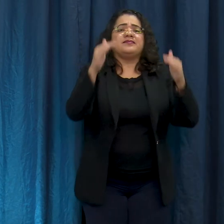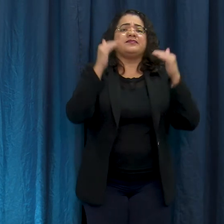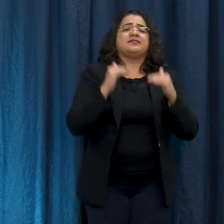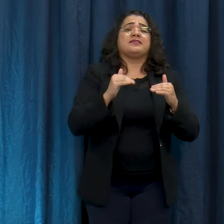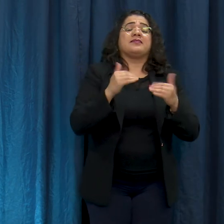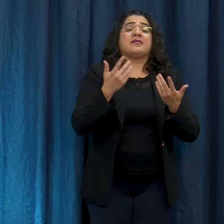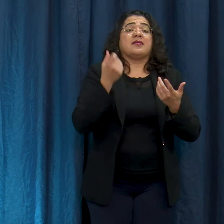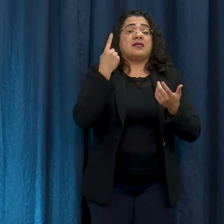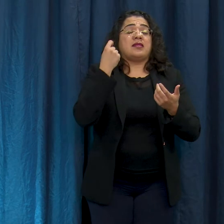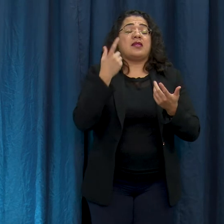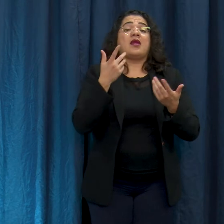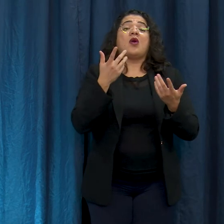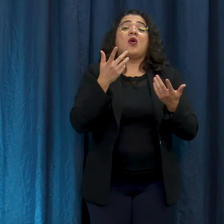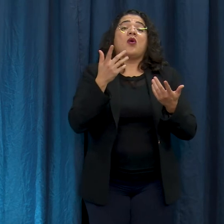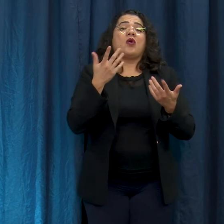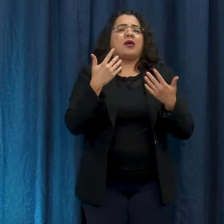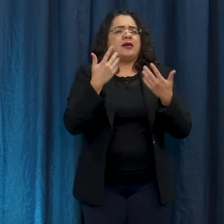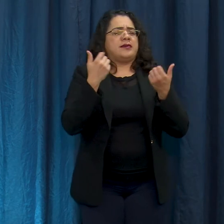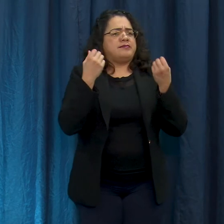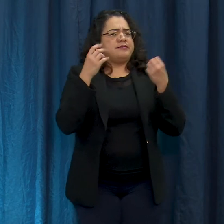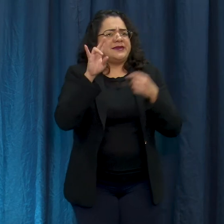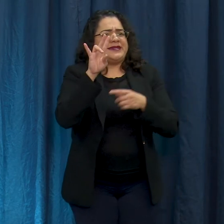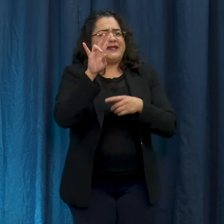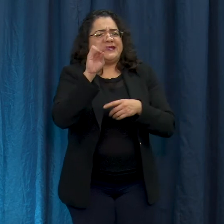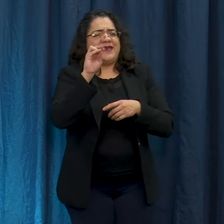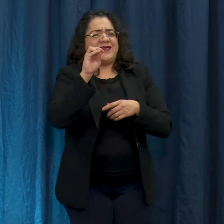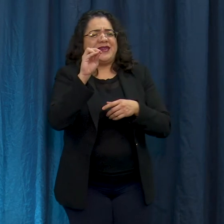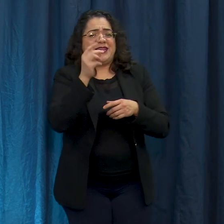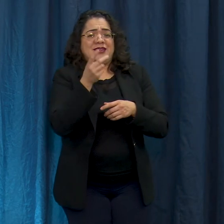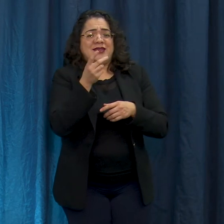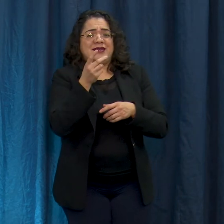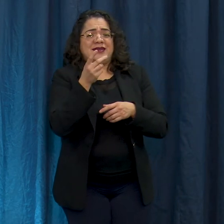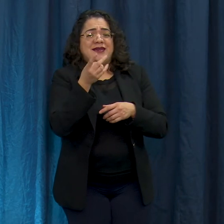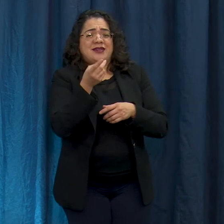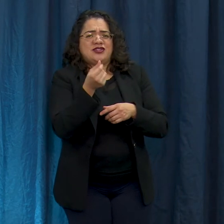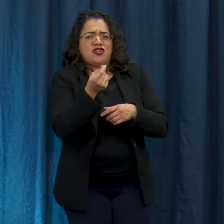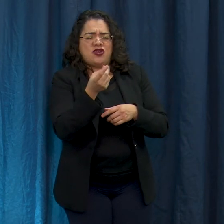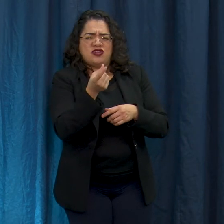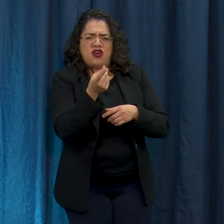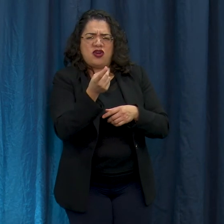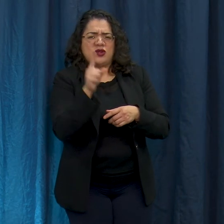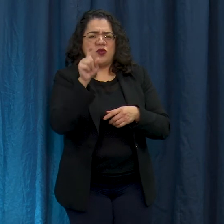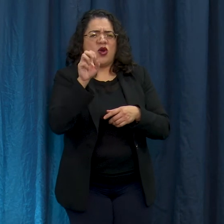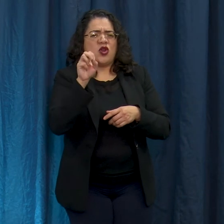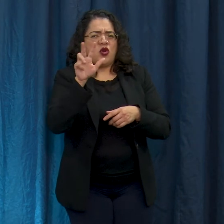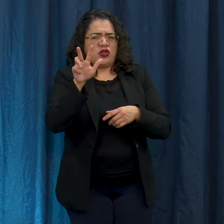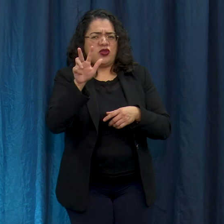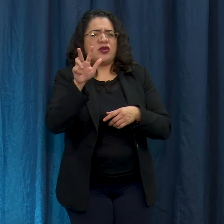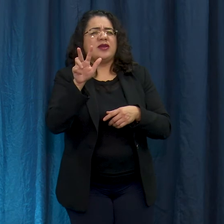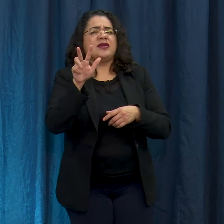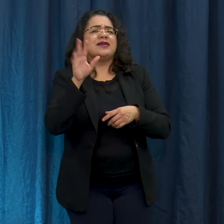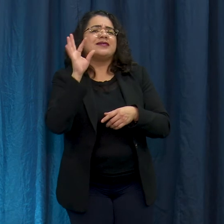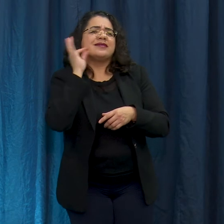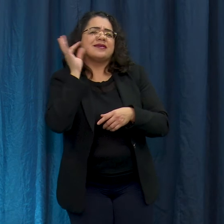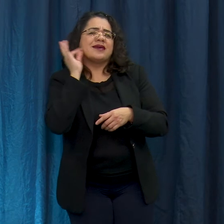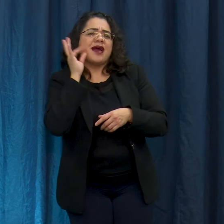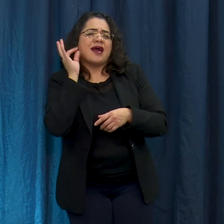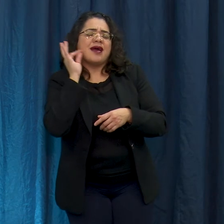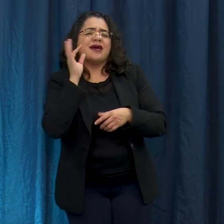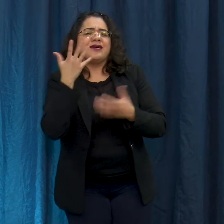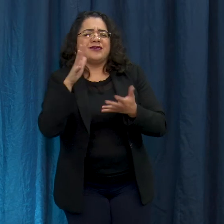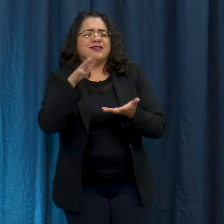esta pandemia de cover 19. 70 perros y ciento tres gatos fueron adoptados recientemente o acogidos en